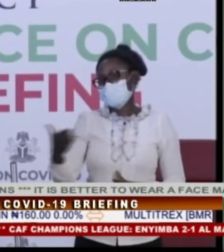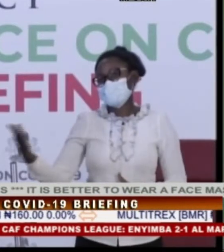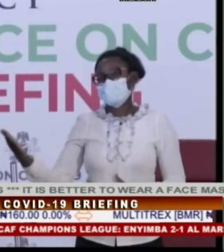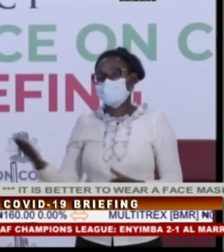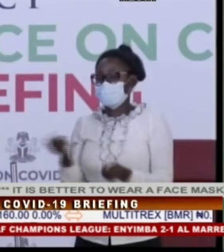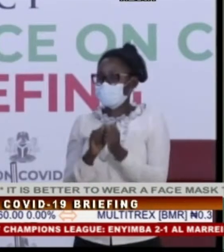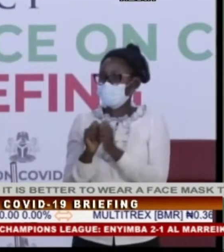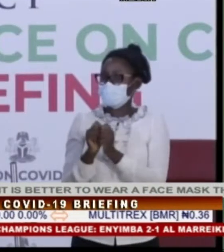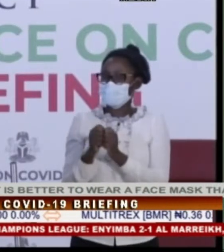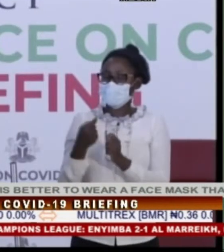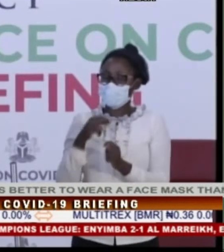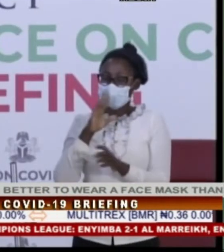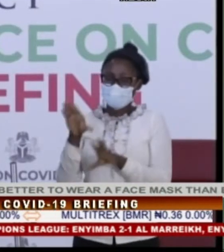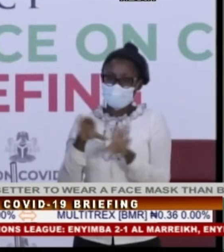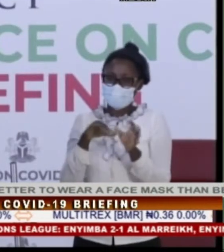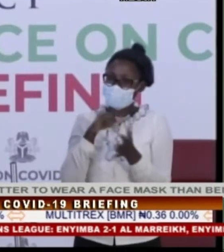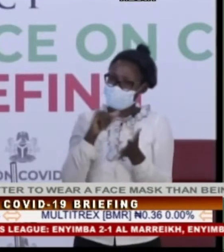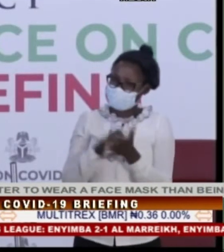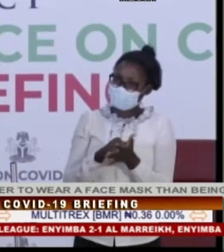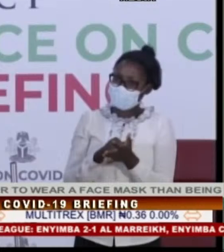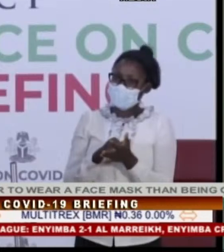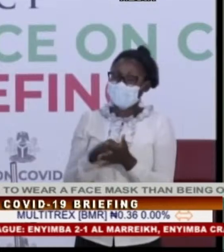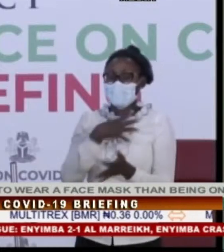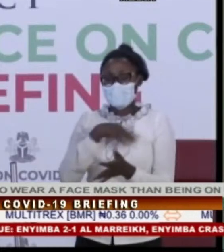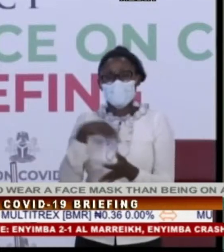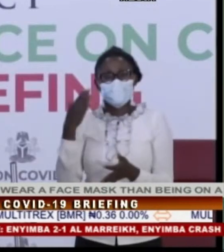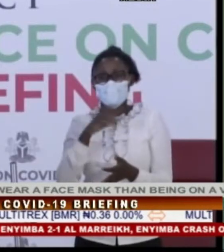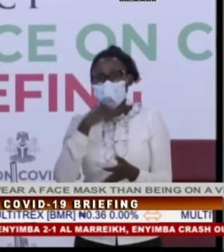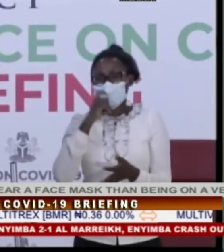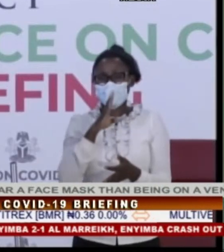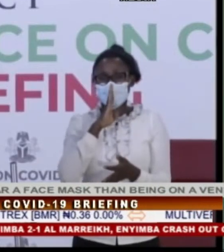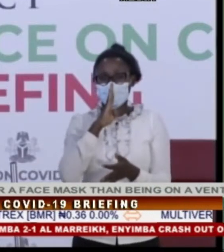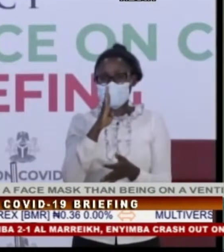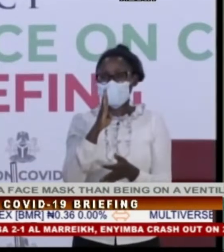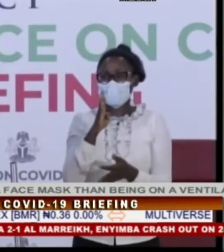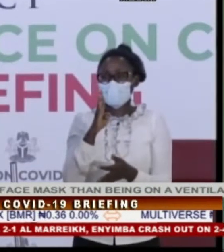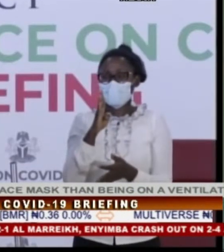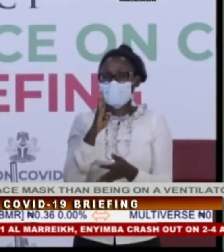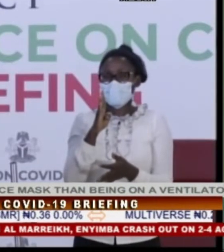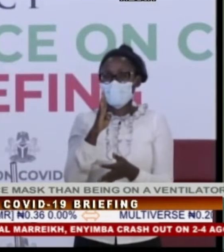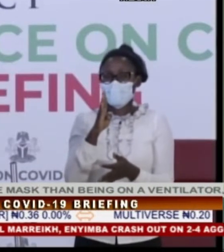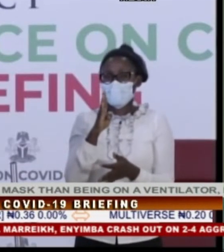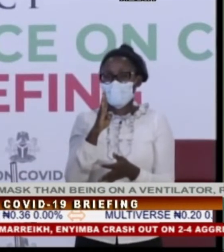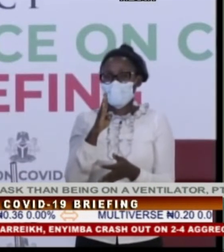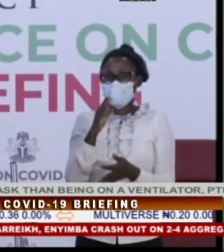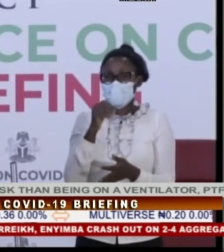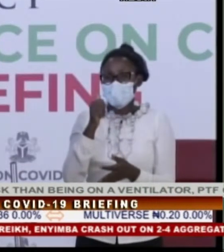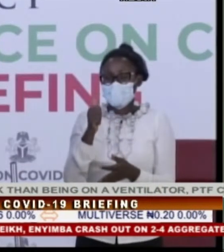the needs of patients who are infected with COVID-19.